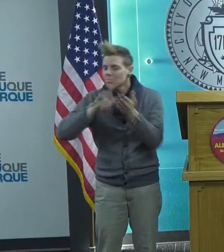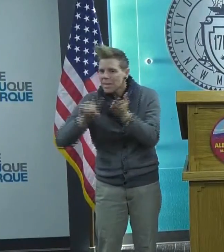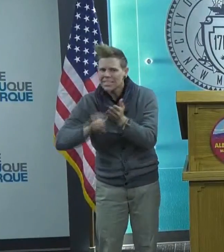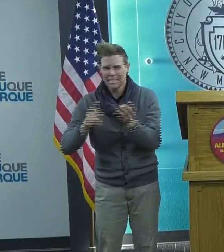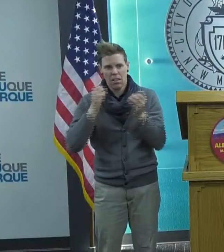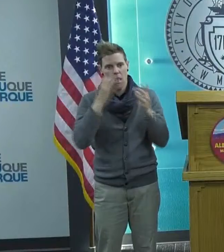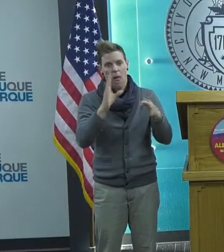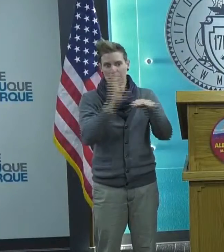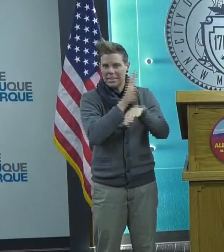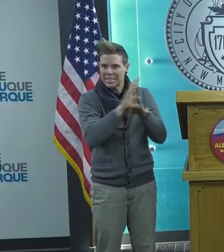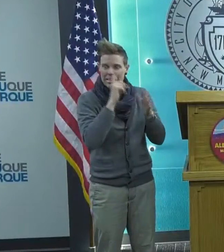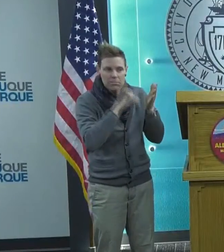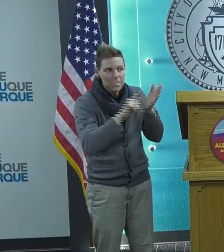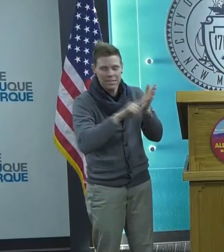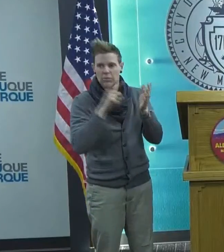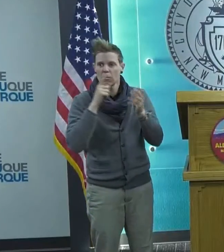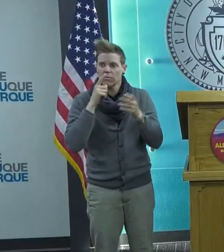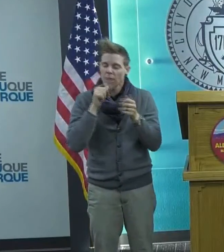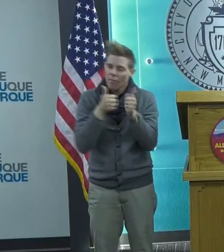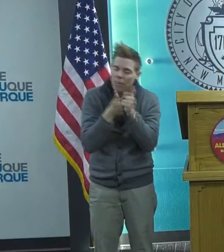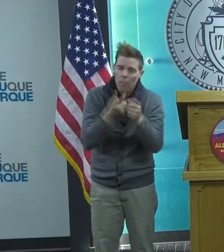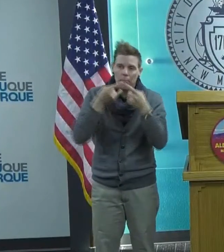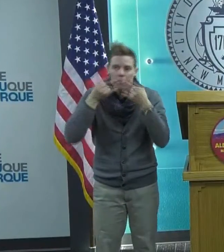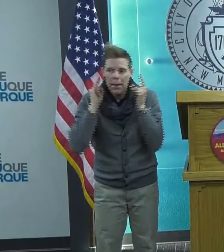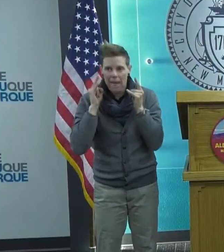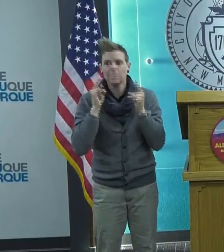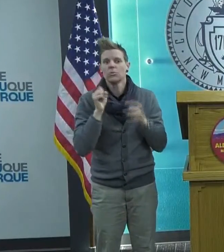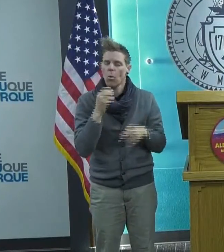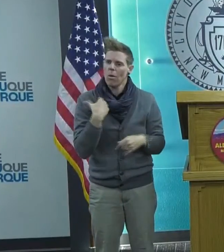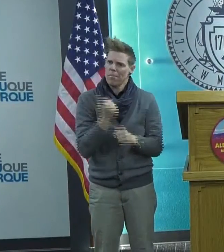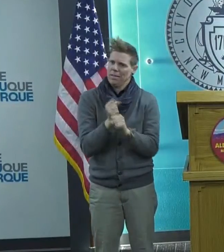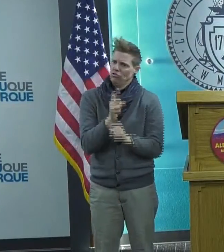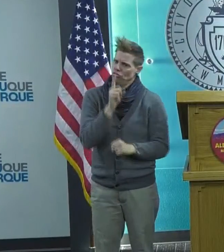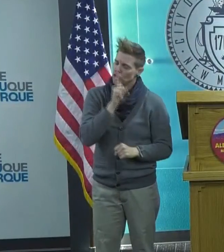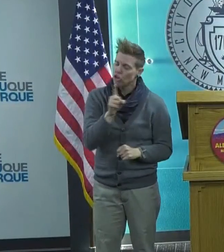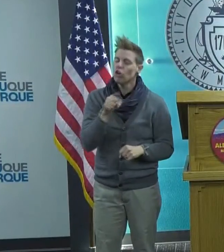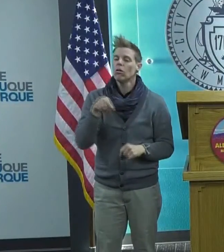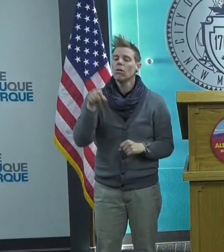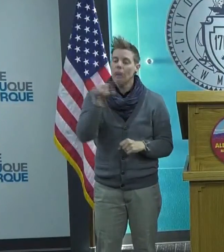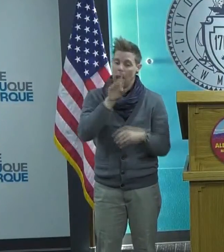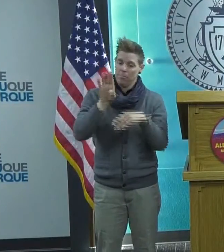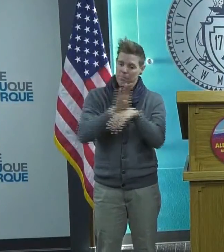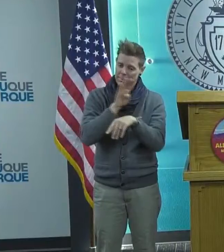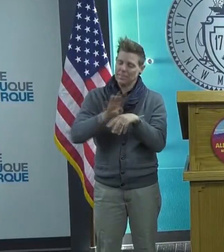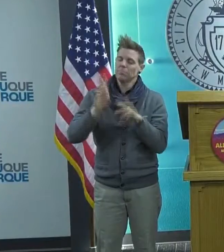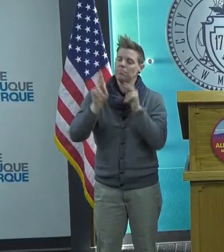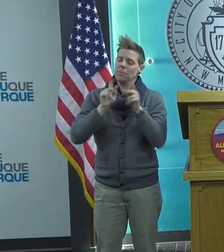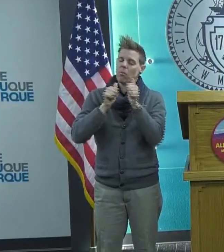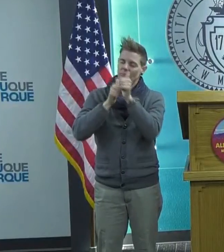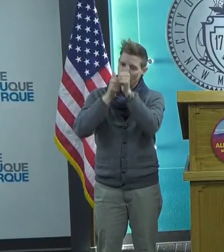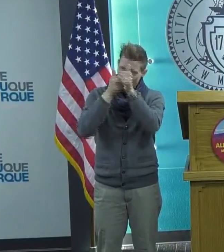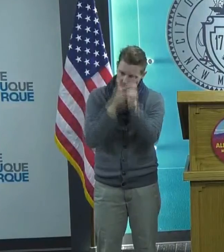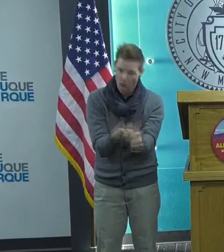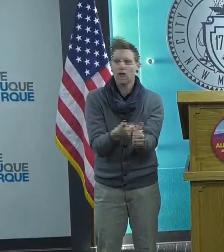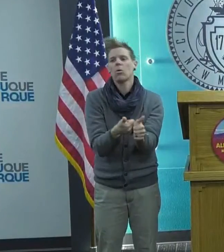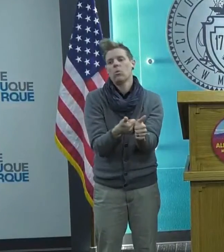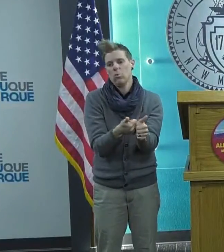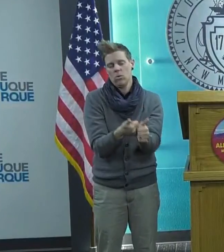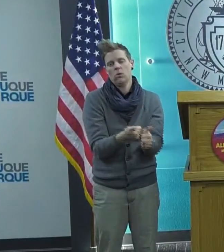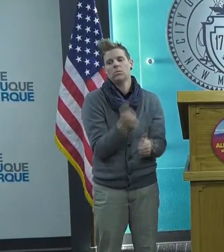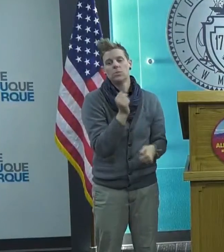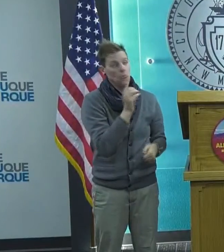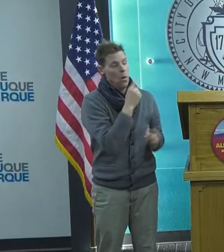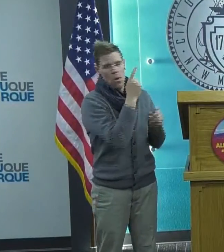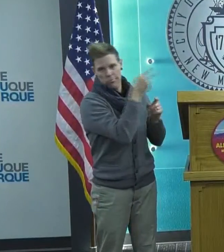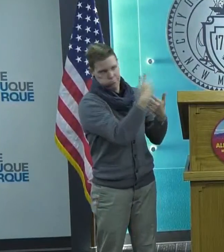And again, we want to just make sure people are complying. That's the most important thing. And so when there is